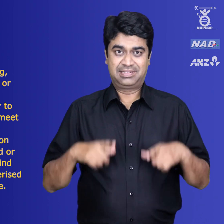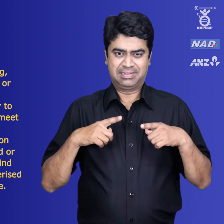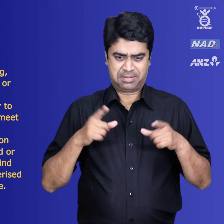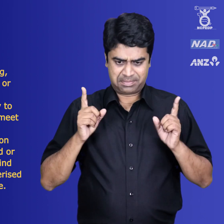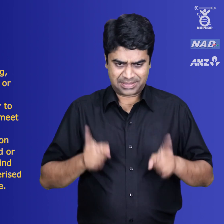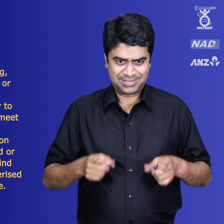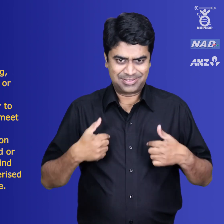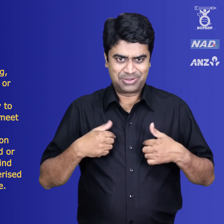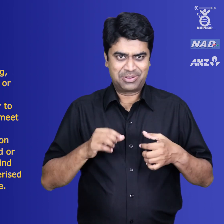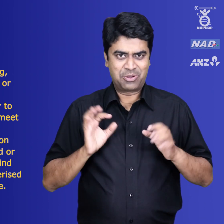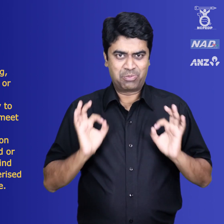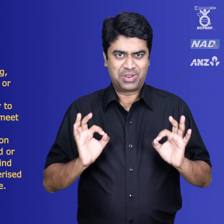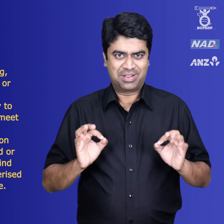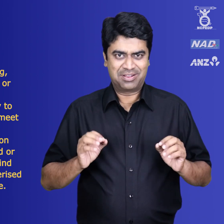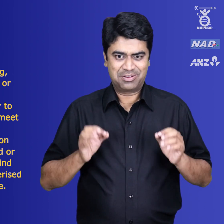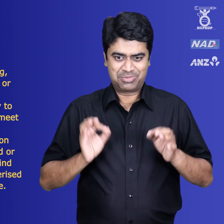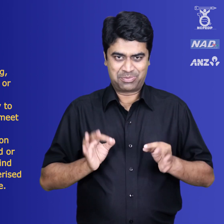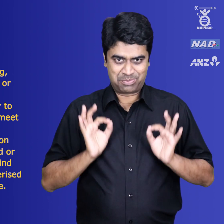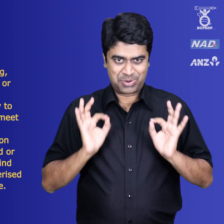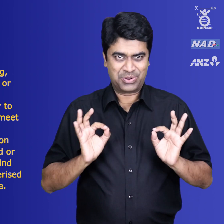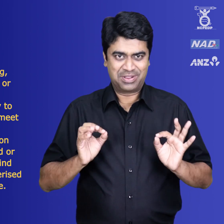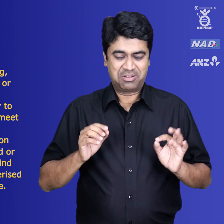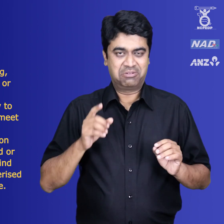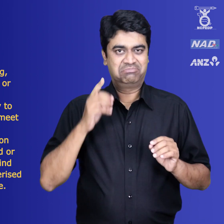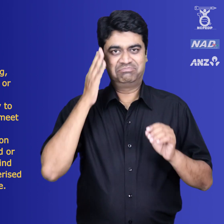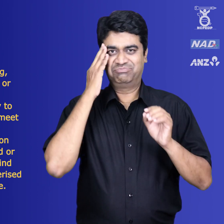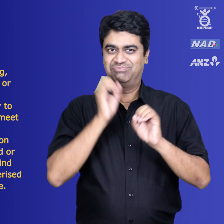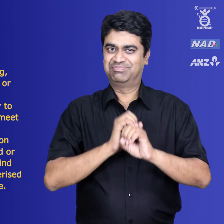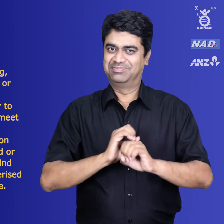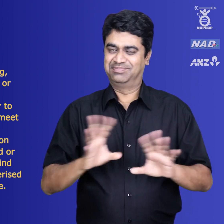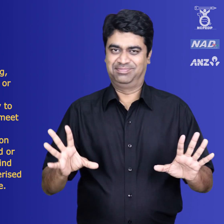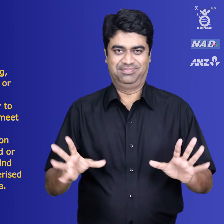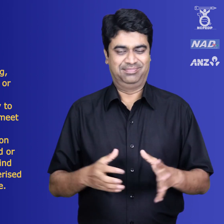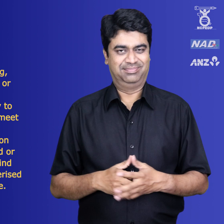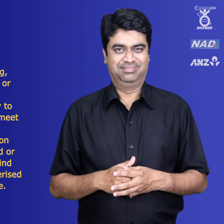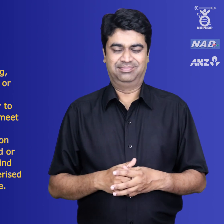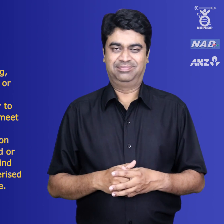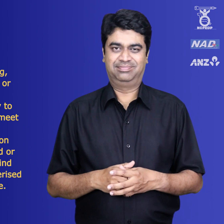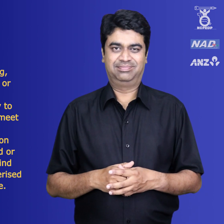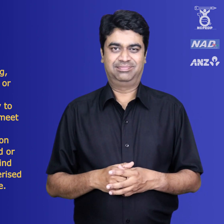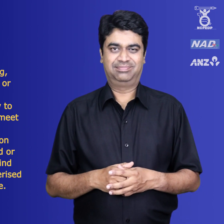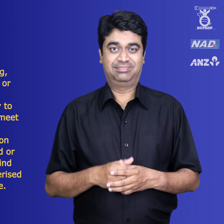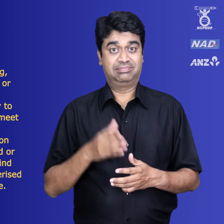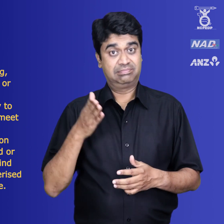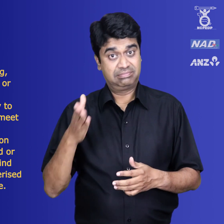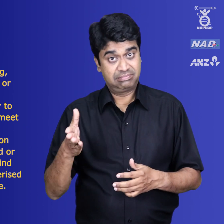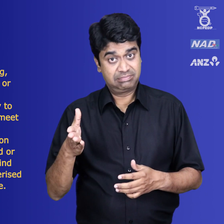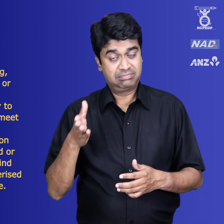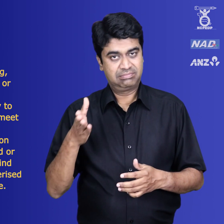of a person, specially characterized by subnormality of intelligence.